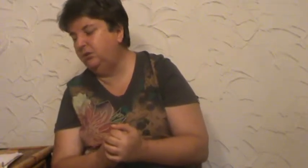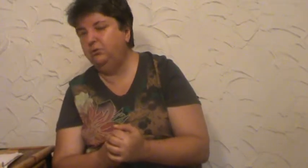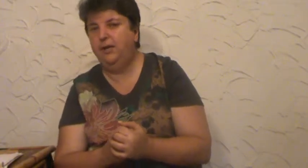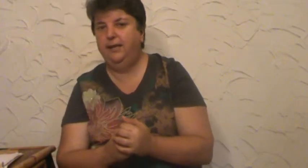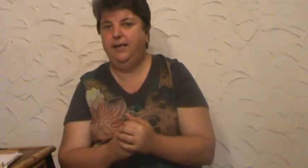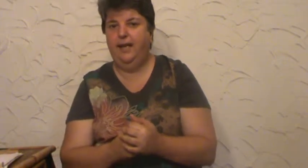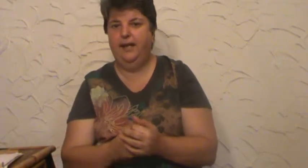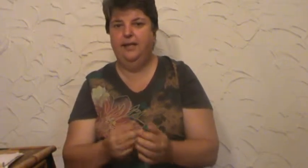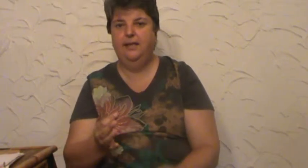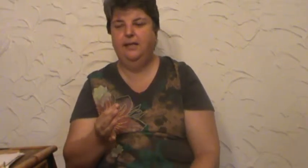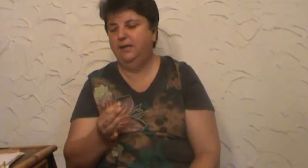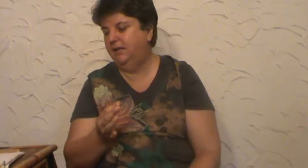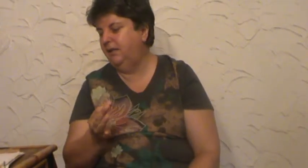Soon and gay.